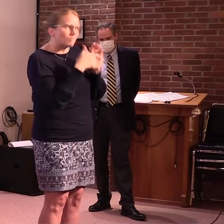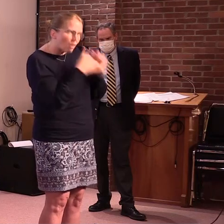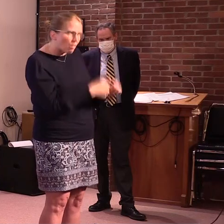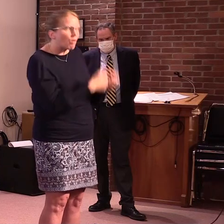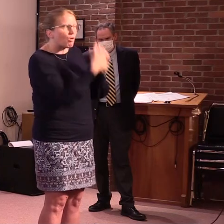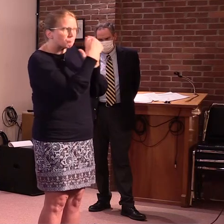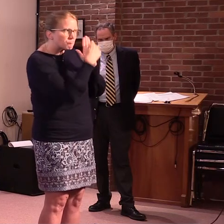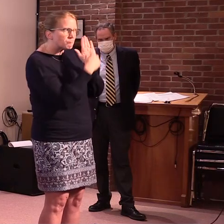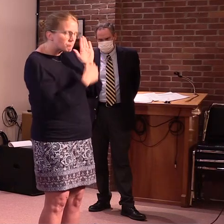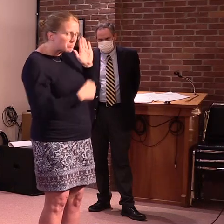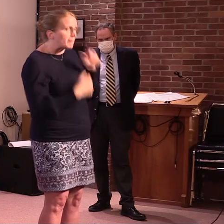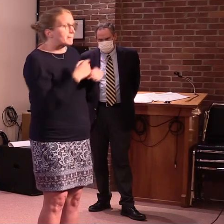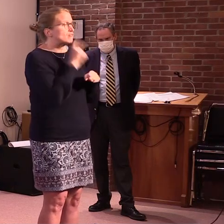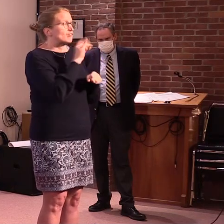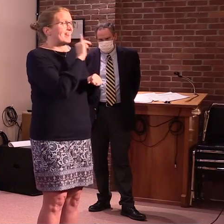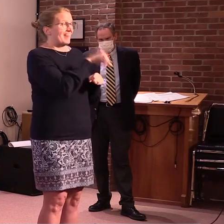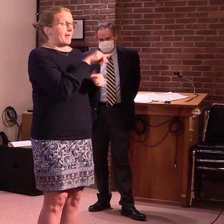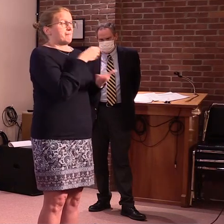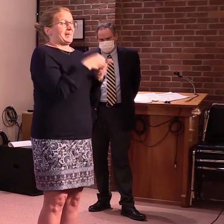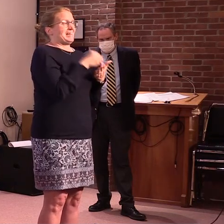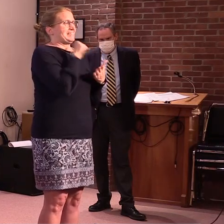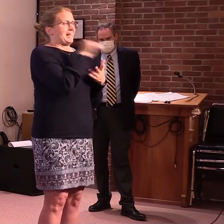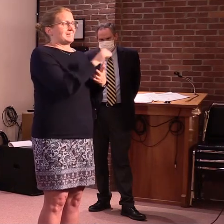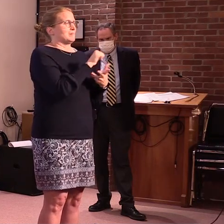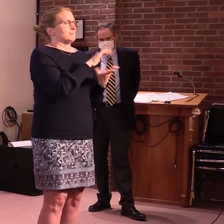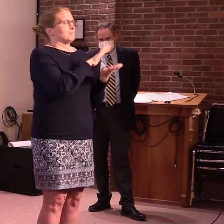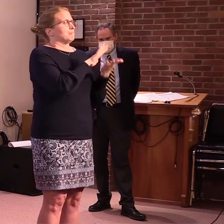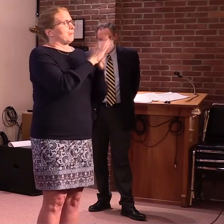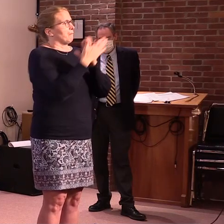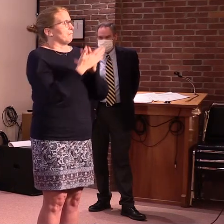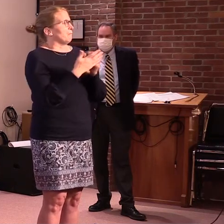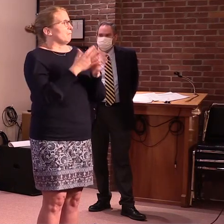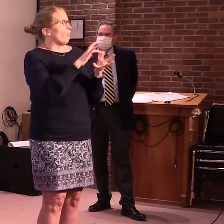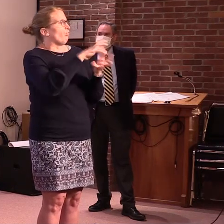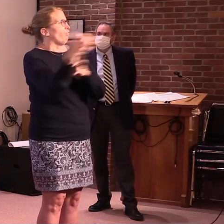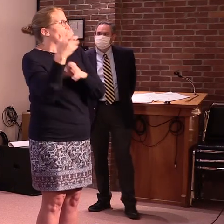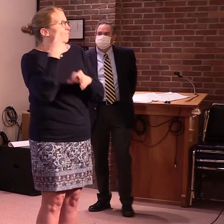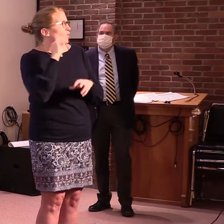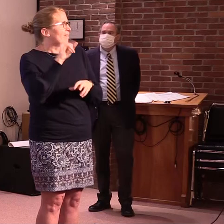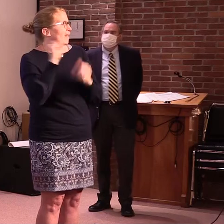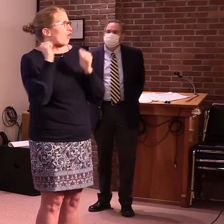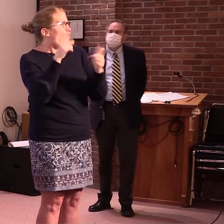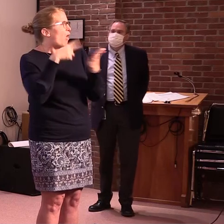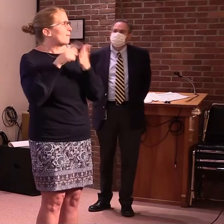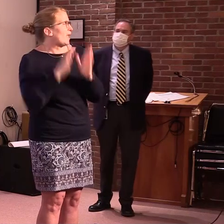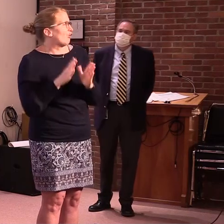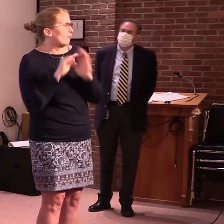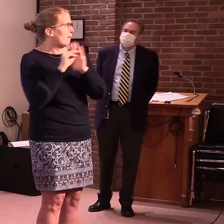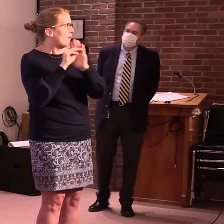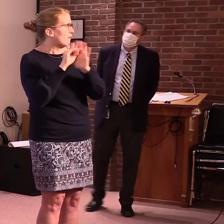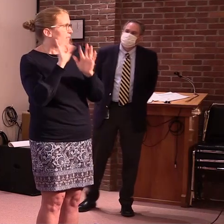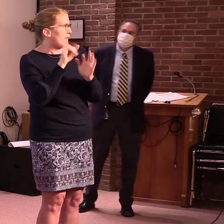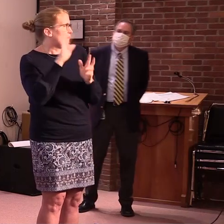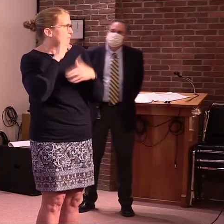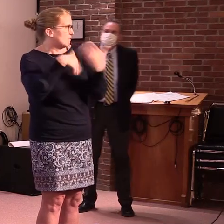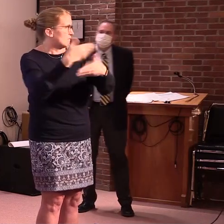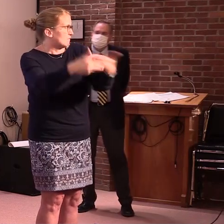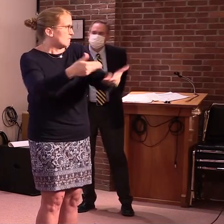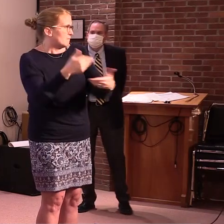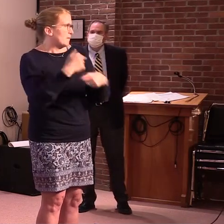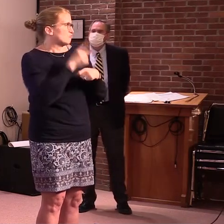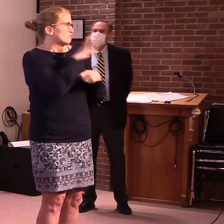the all-payer model reform. I'd like to know whether there are any such strings and whether we could get an example of one.